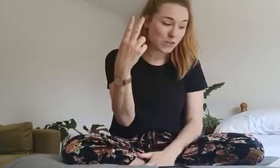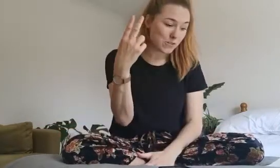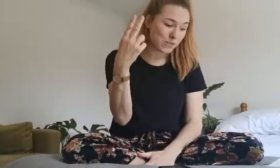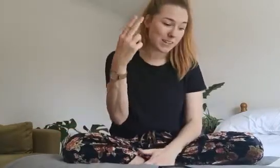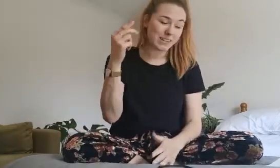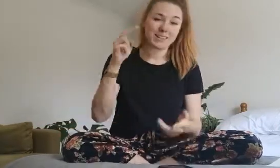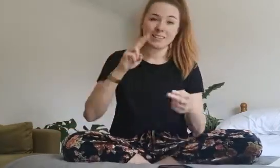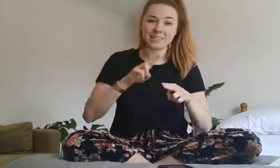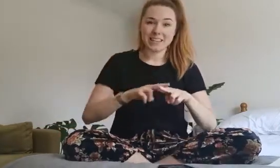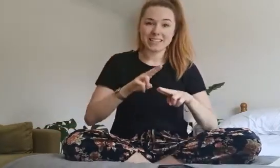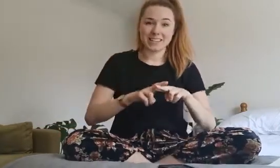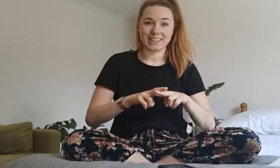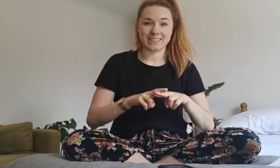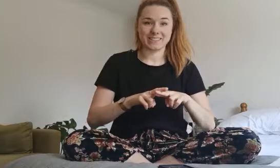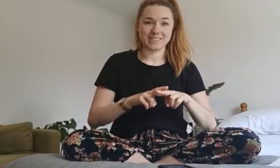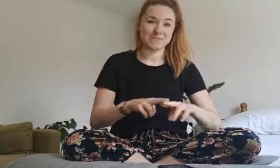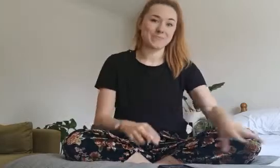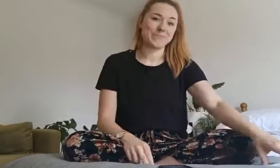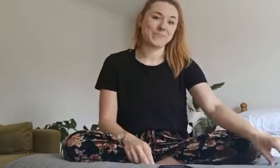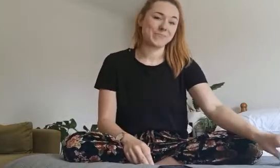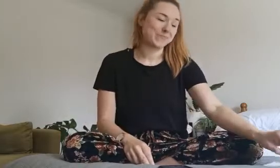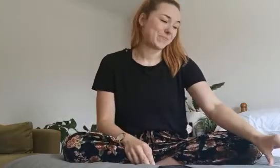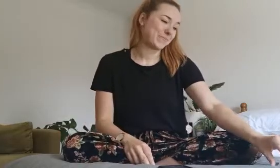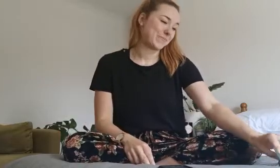two daddies.